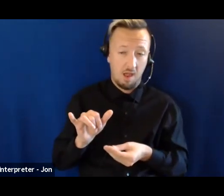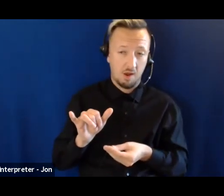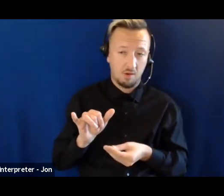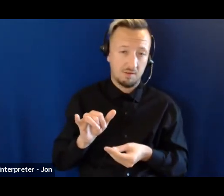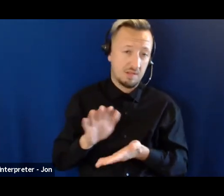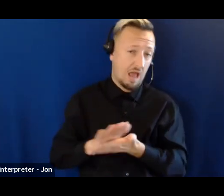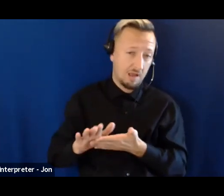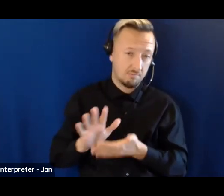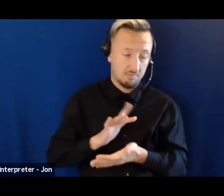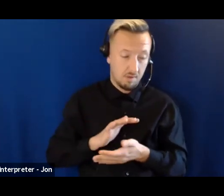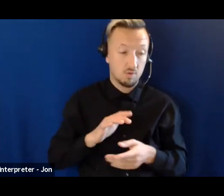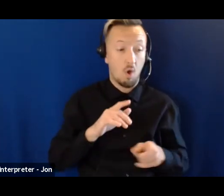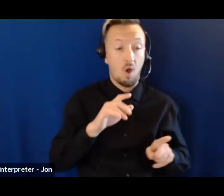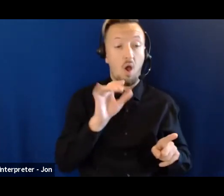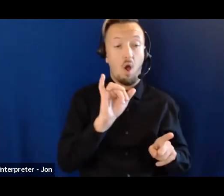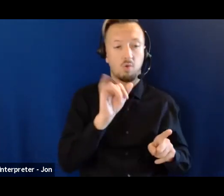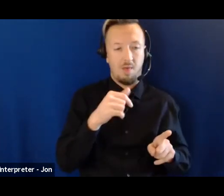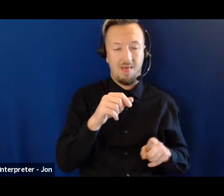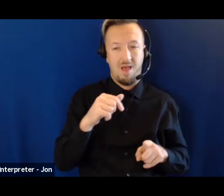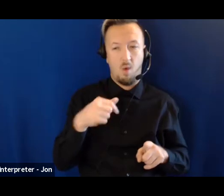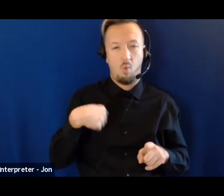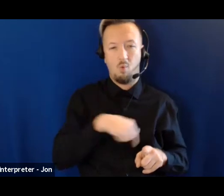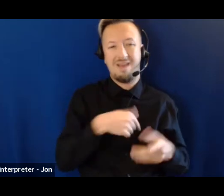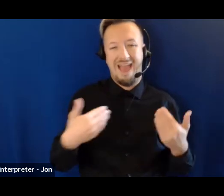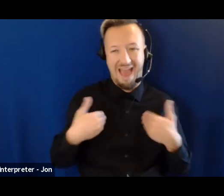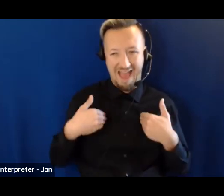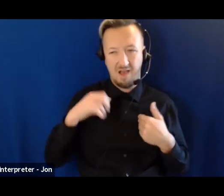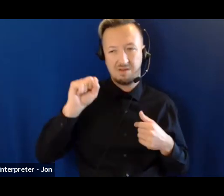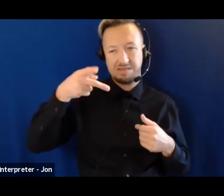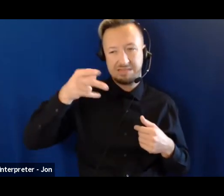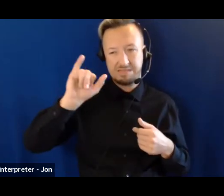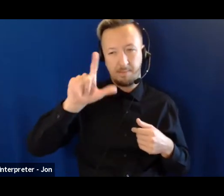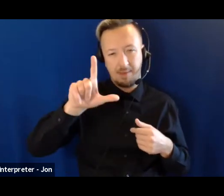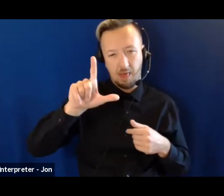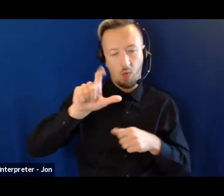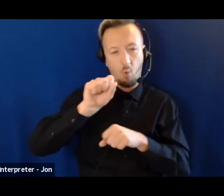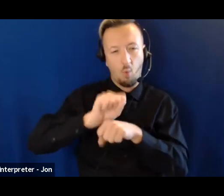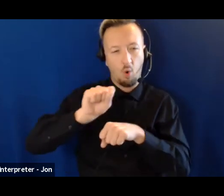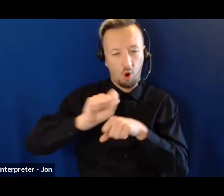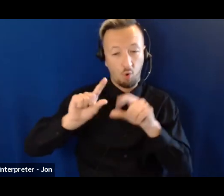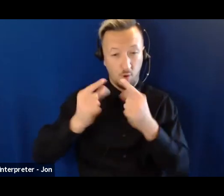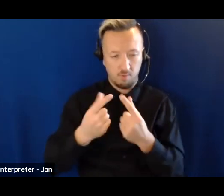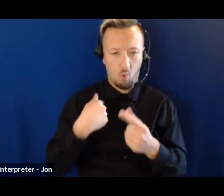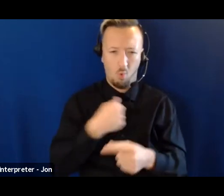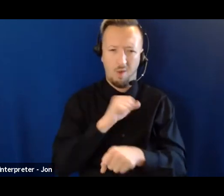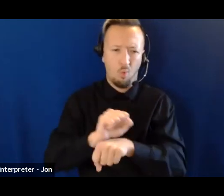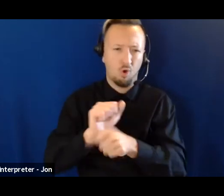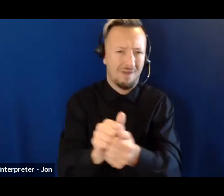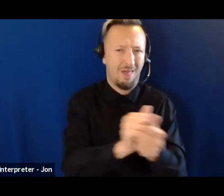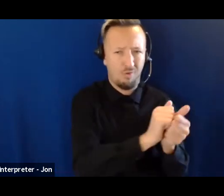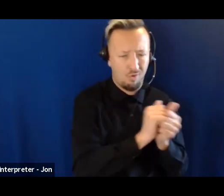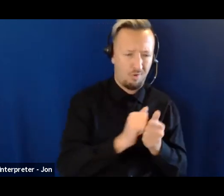because we have spill work groups. And so I have so much of the information already. I'm not waiting for it at the last minute through the